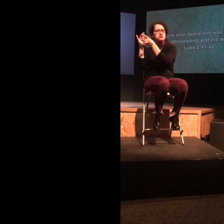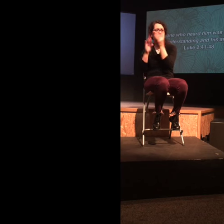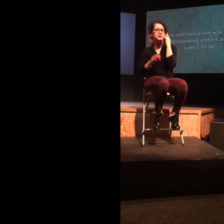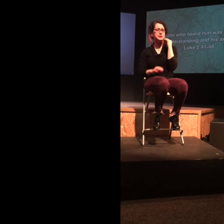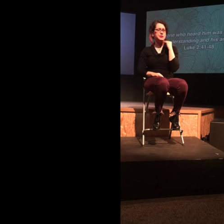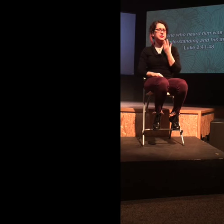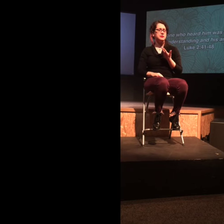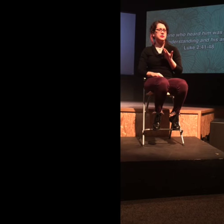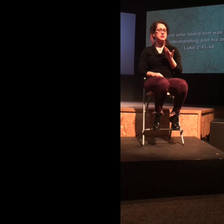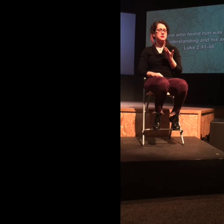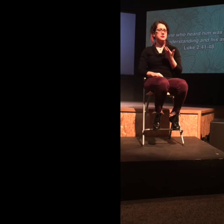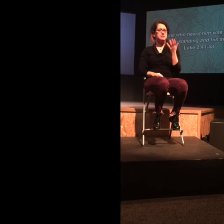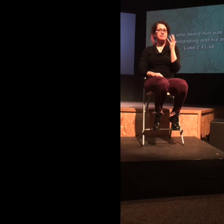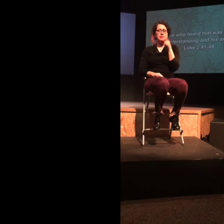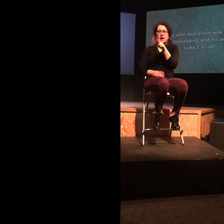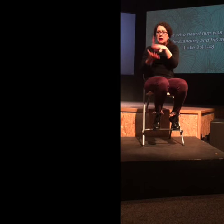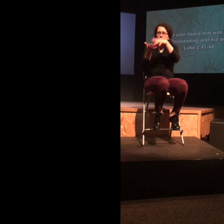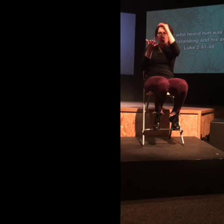learning from each other what it means